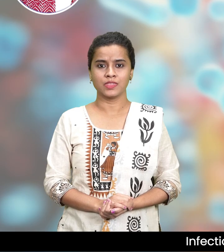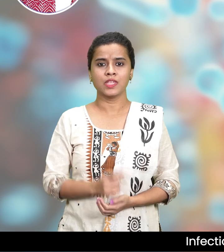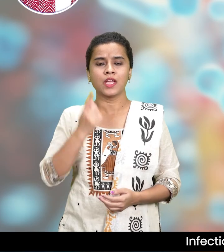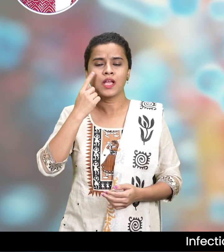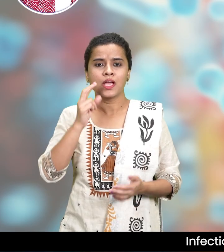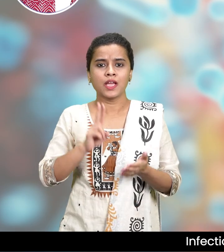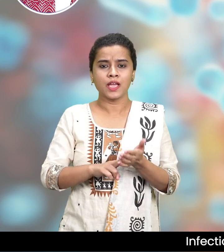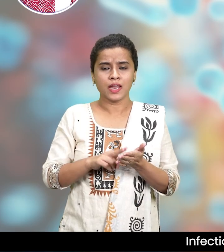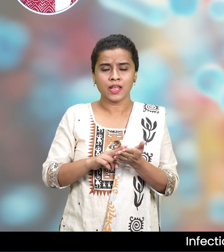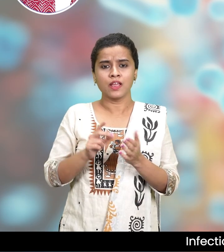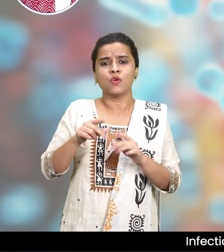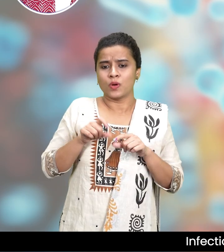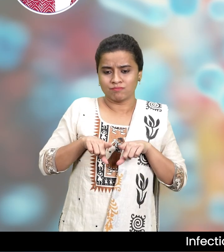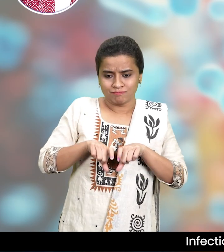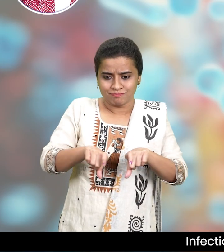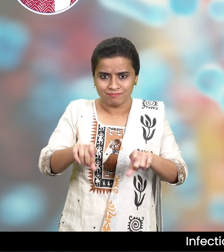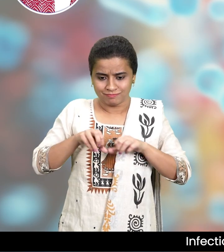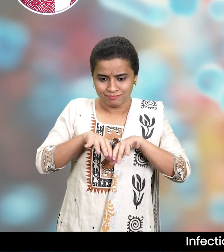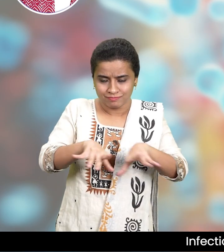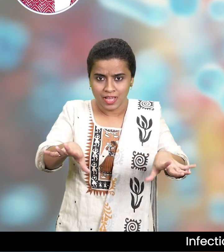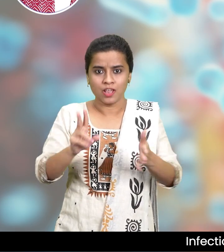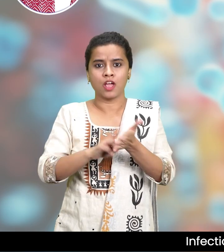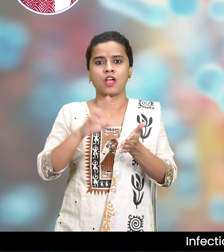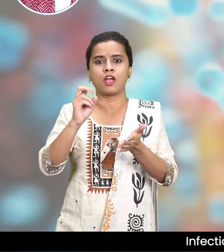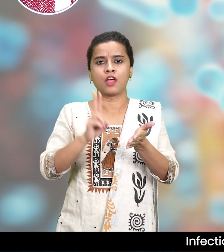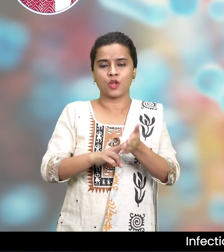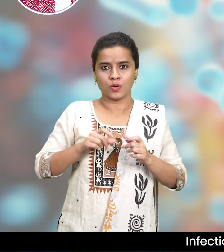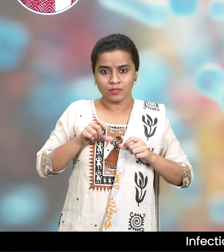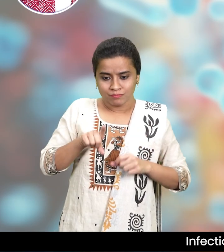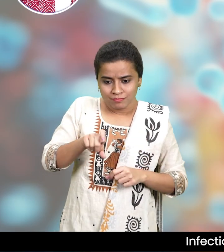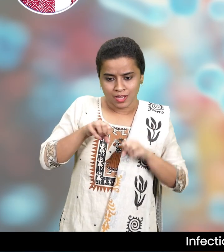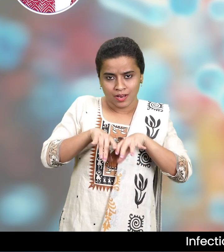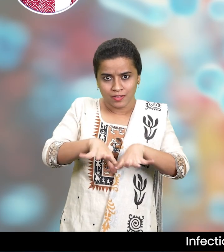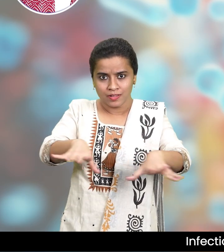infectious and non-infectious diseases,